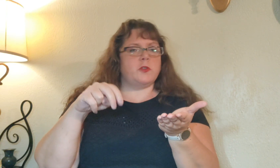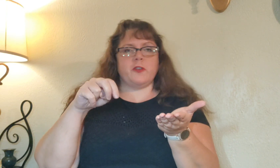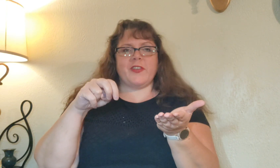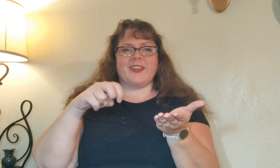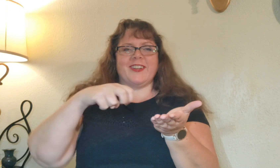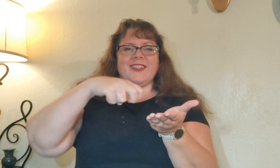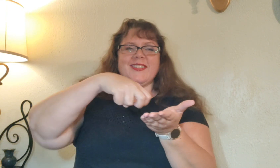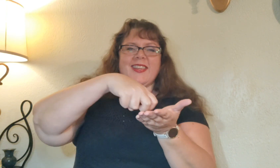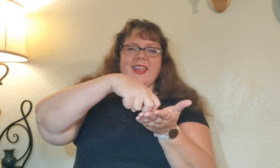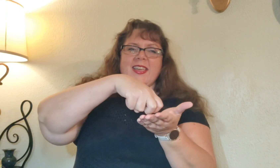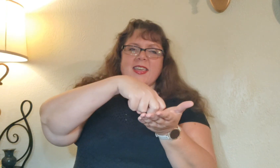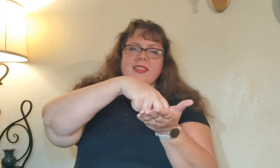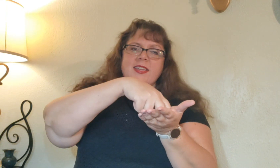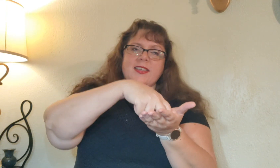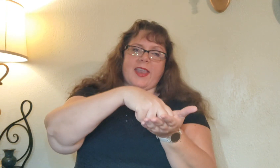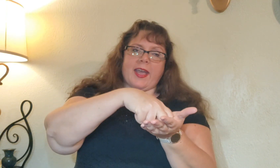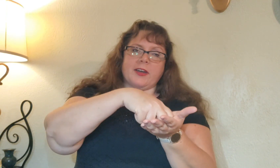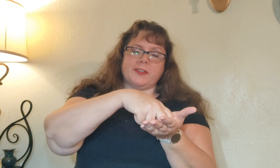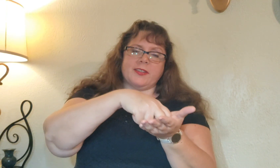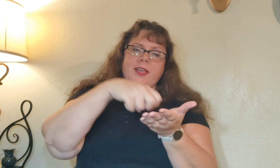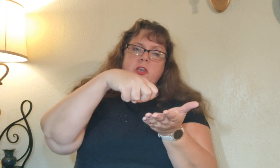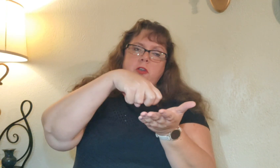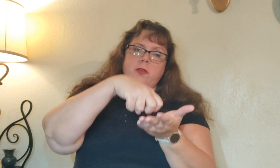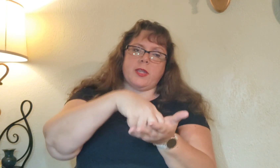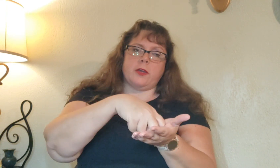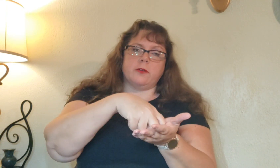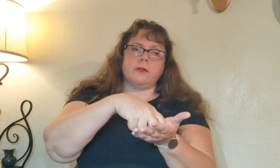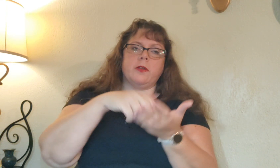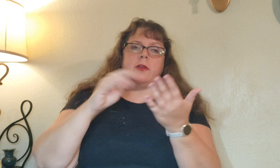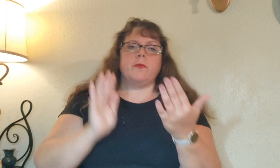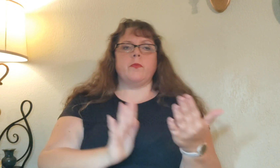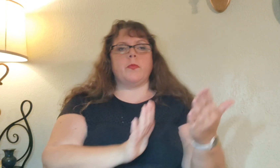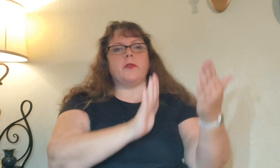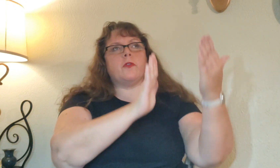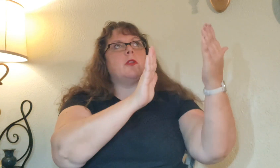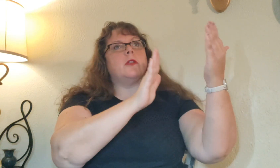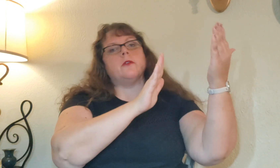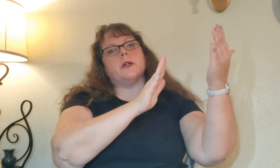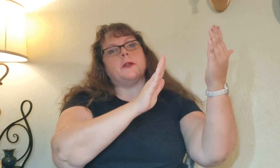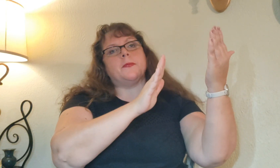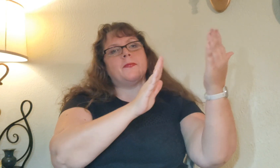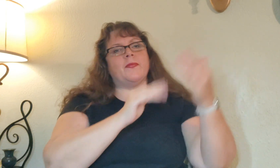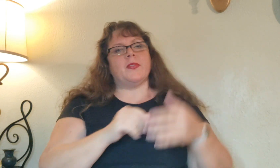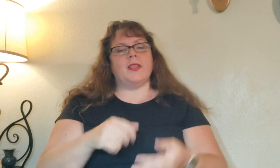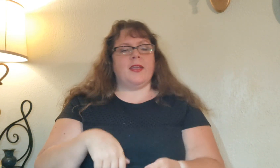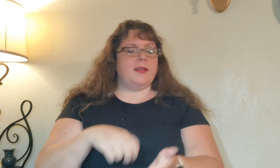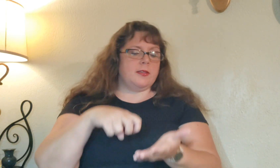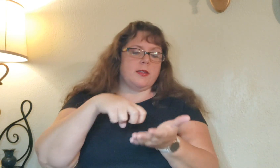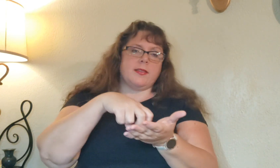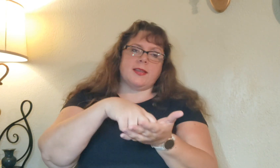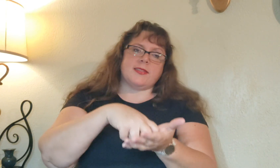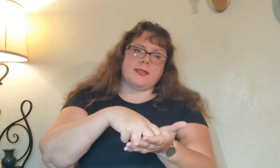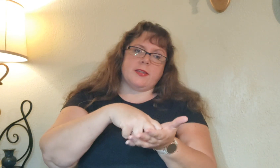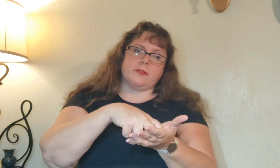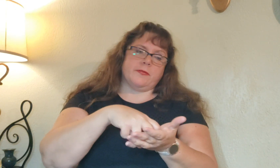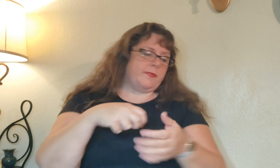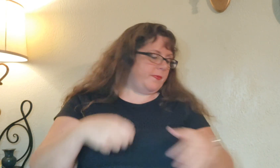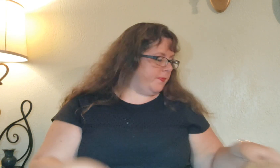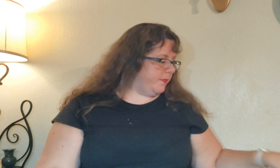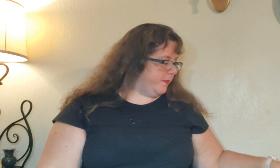two fingers and then down, like you kneel before the Lord. And that's kneel.